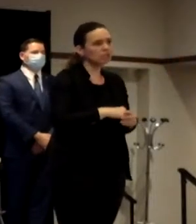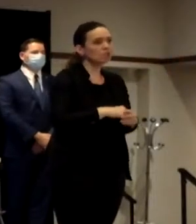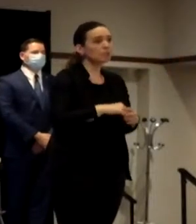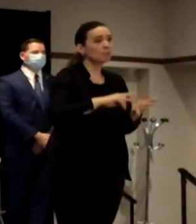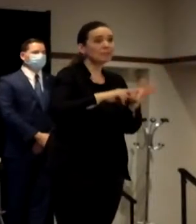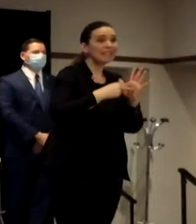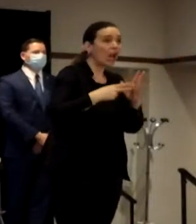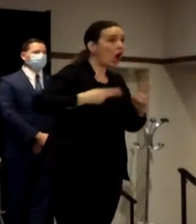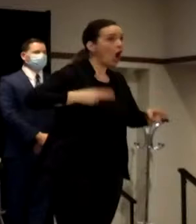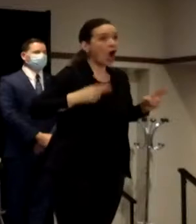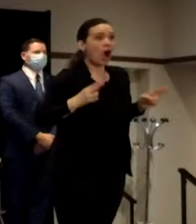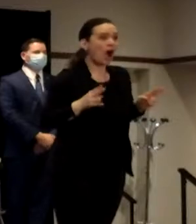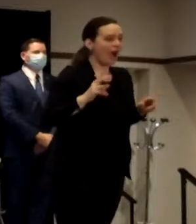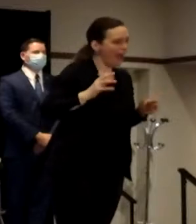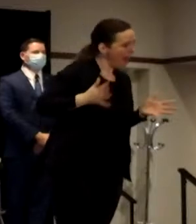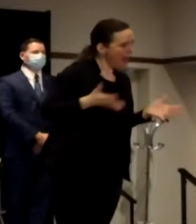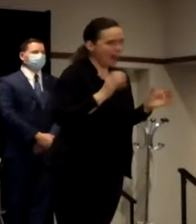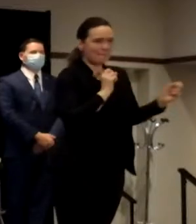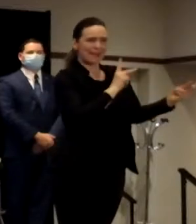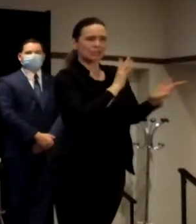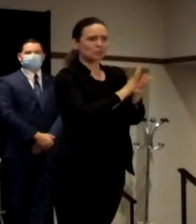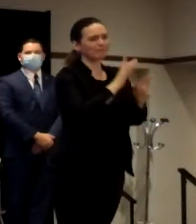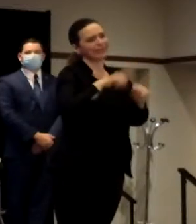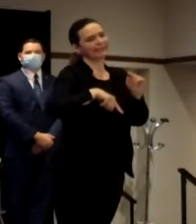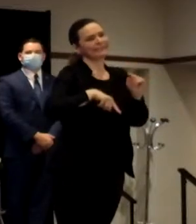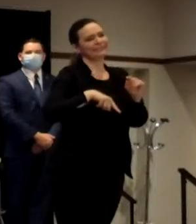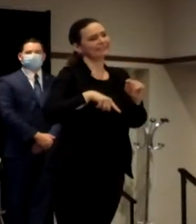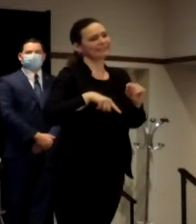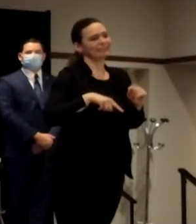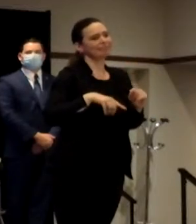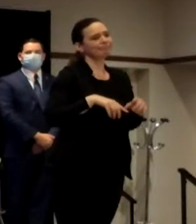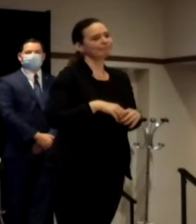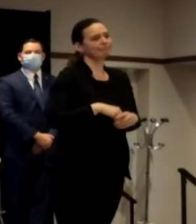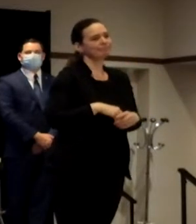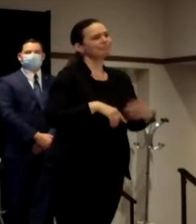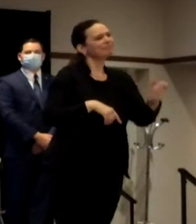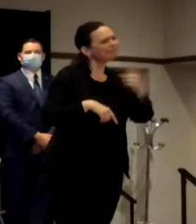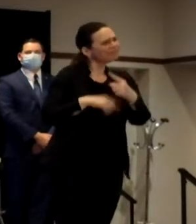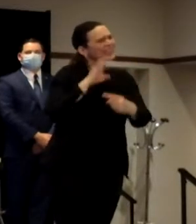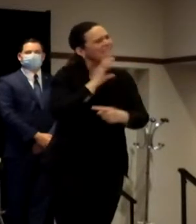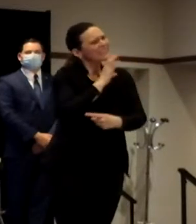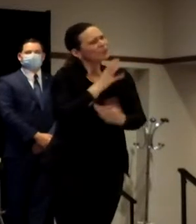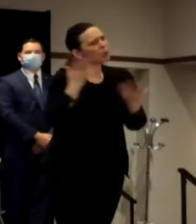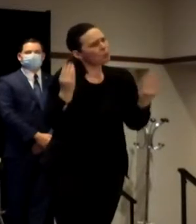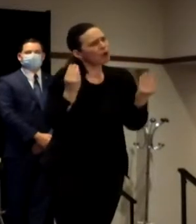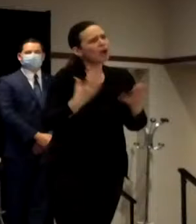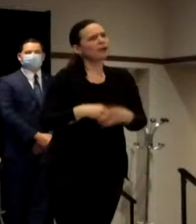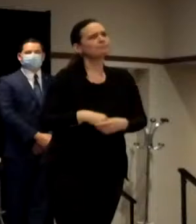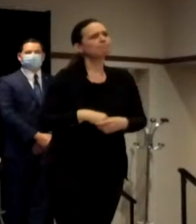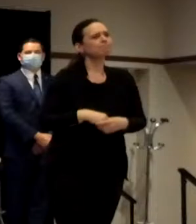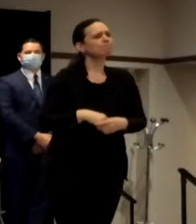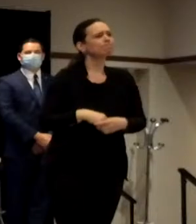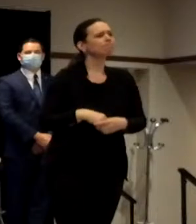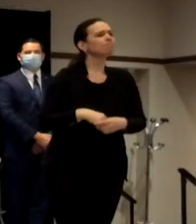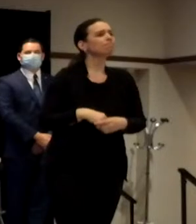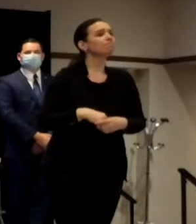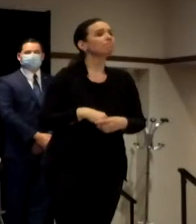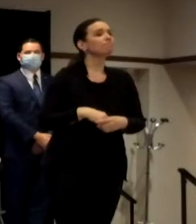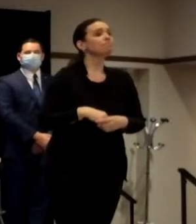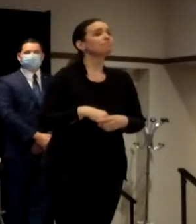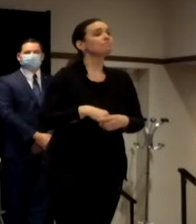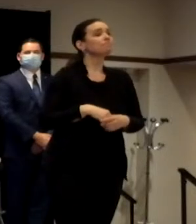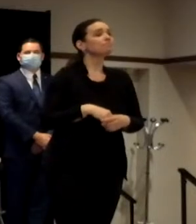want to make a mistake. And the cafeteria, So cafeteria is, if they are going to take the mask off eating, of course you can't eat with the mask